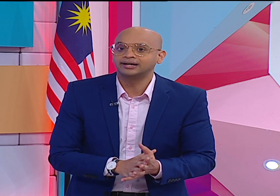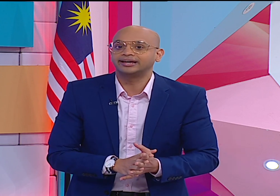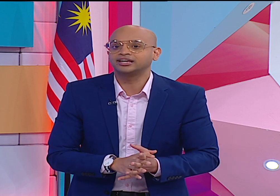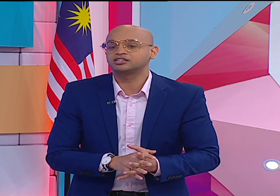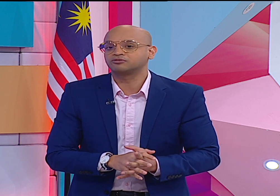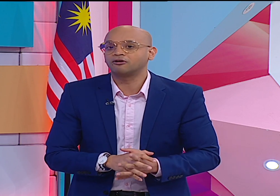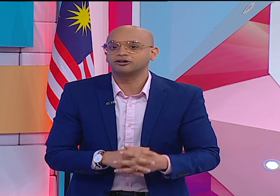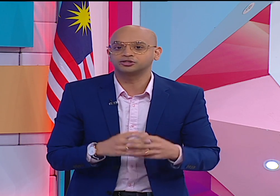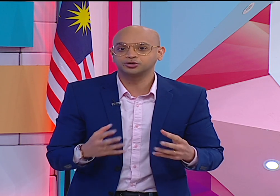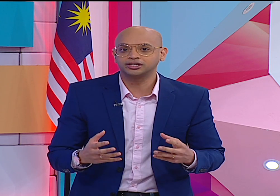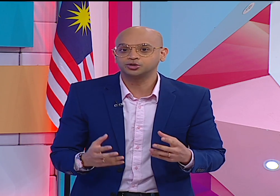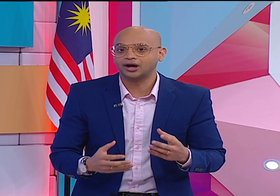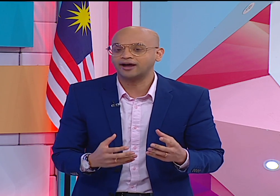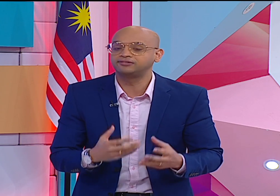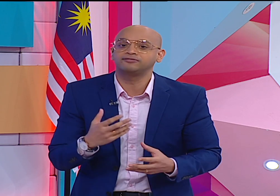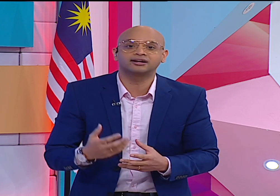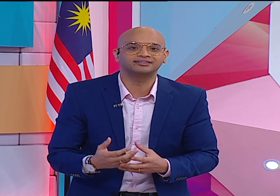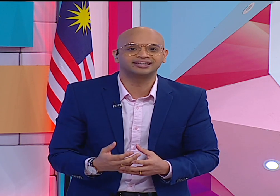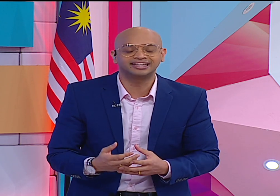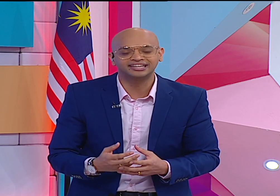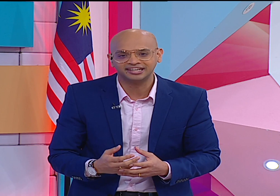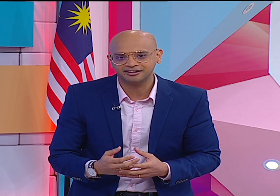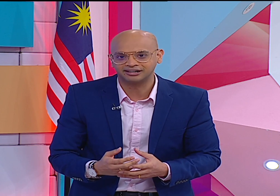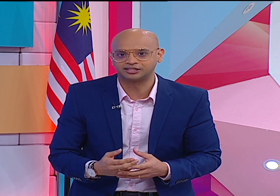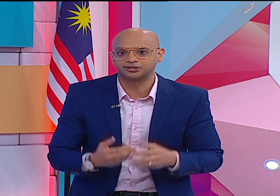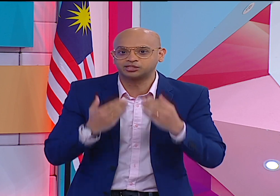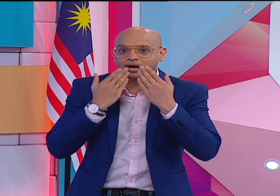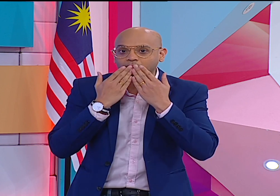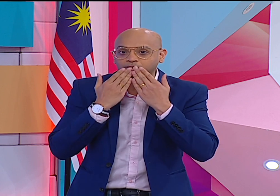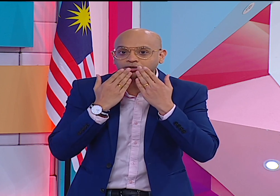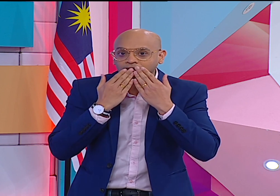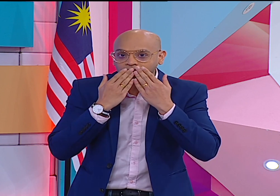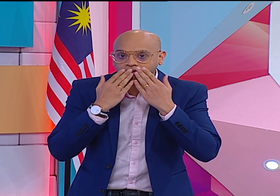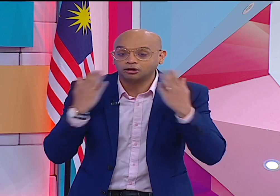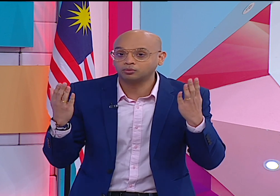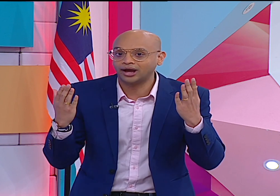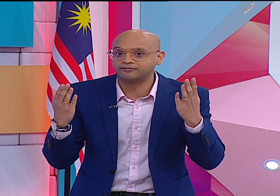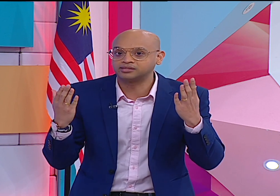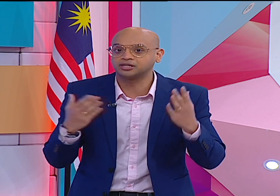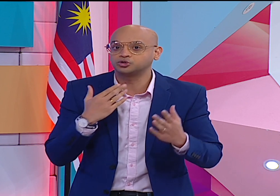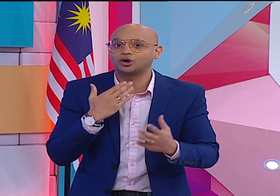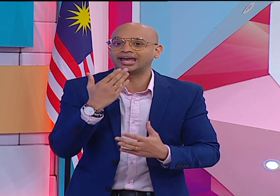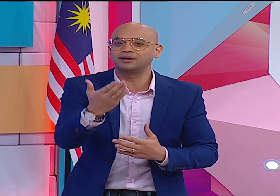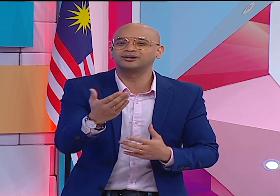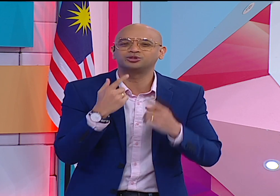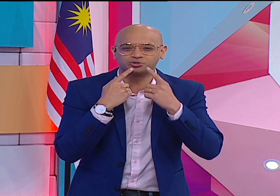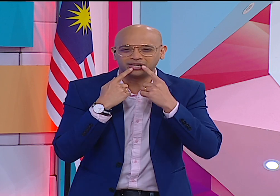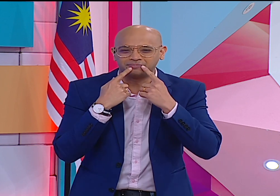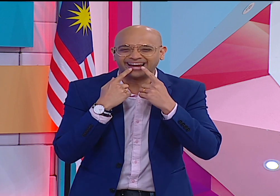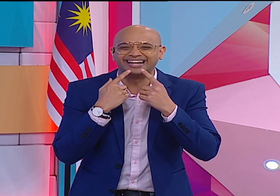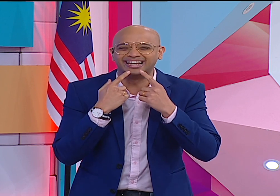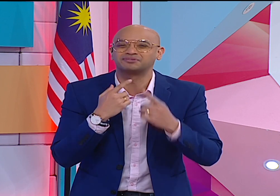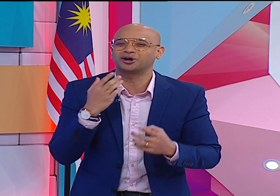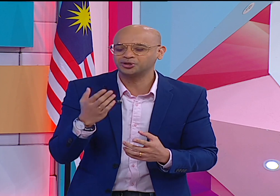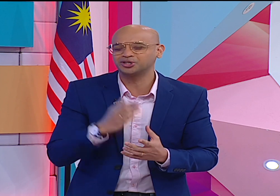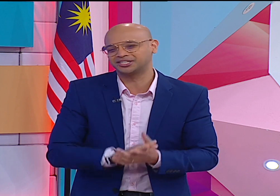program is for students who have difficulty in hearing. So that's why we want to not wear the face mask so you are able to read